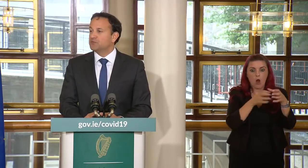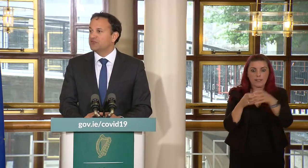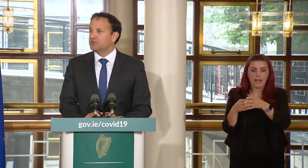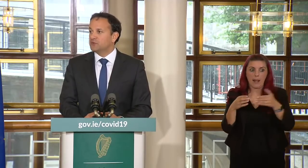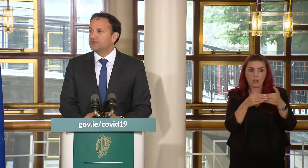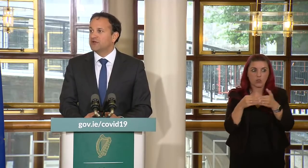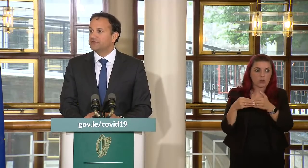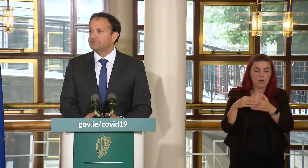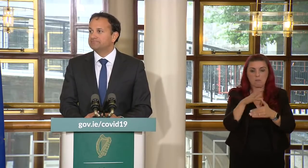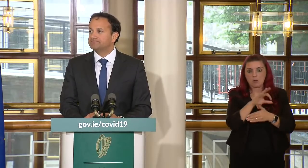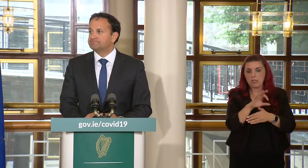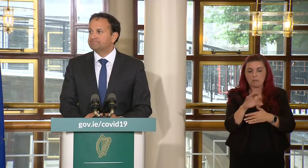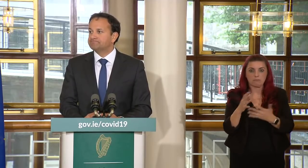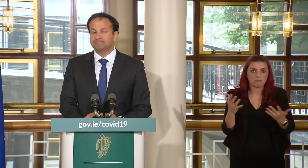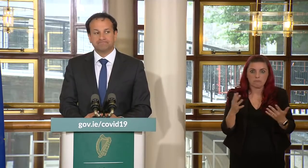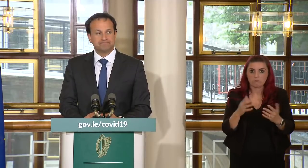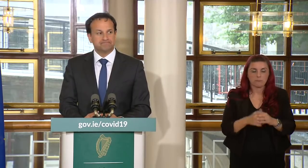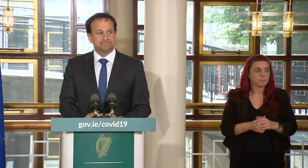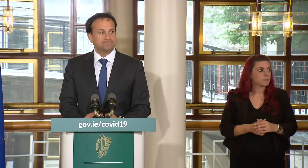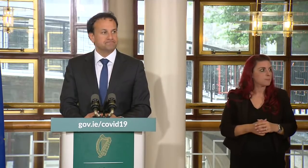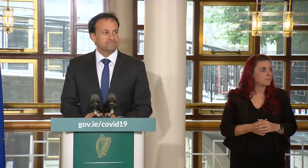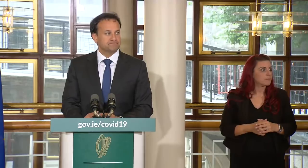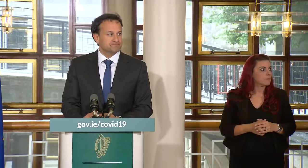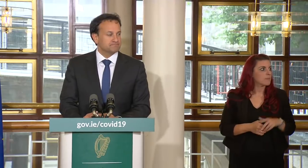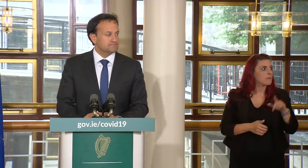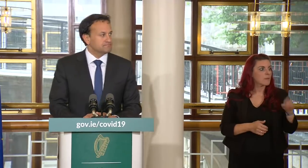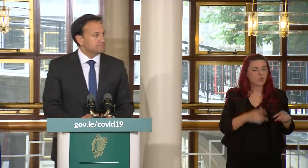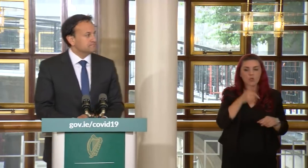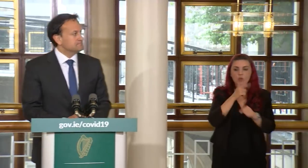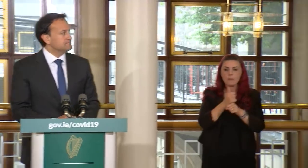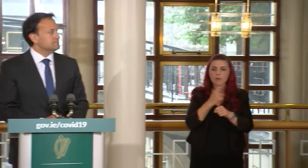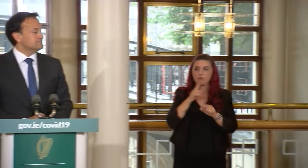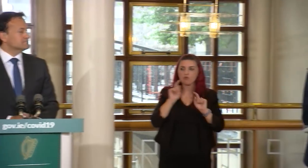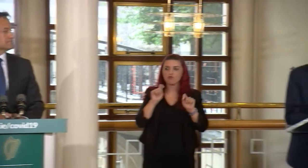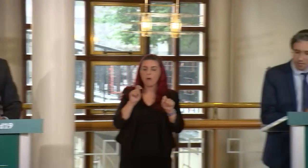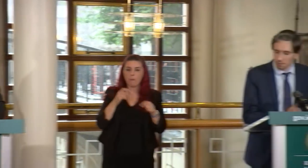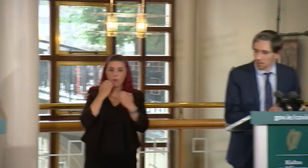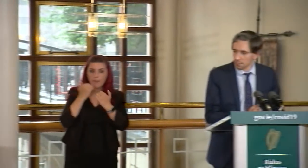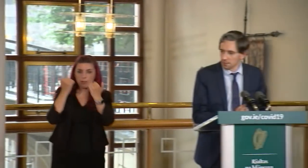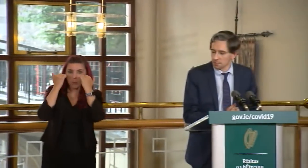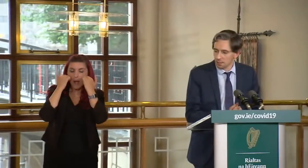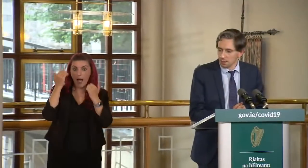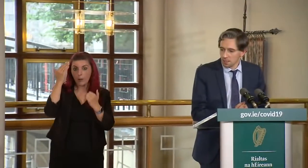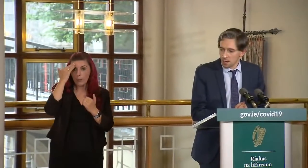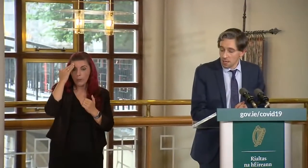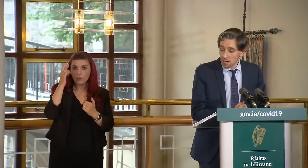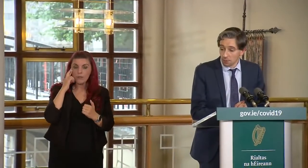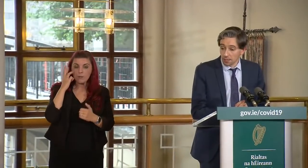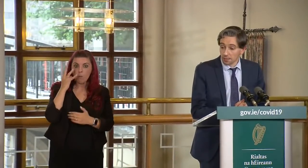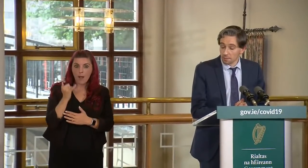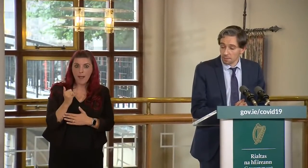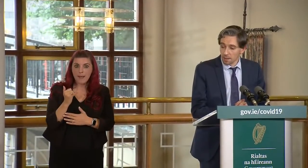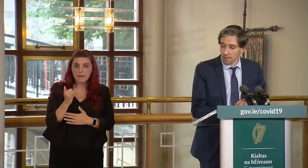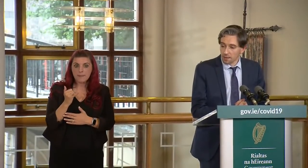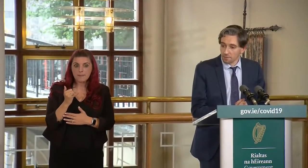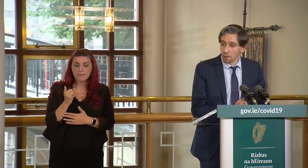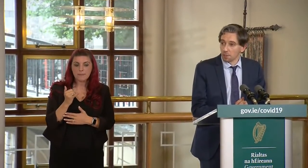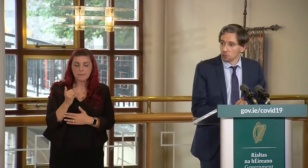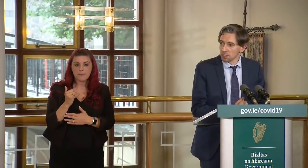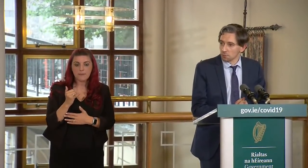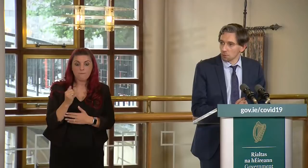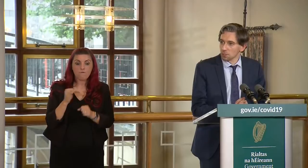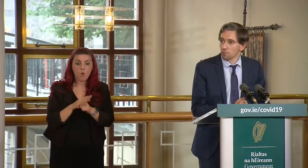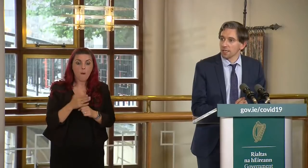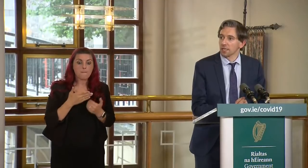to see what's possible and what's not. On the issue of supermarkets and face coverings, I mean, the rationale behind bringing them in for